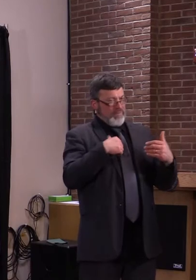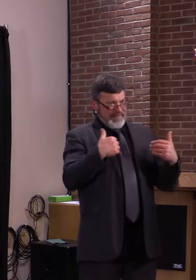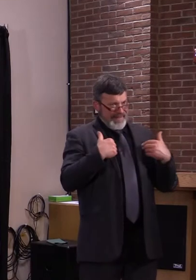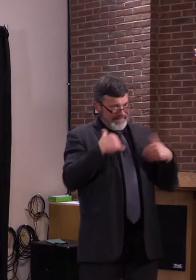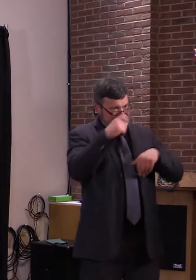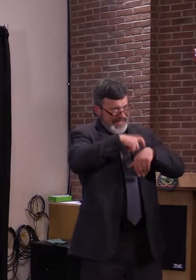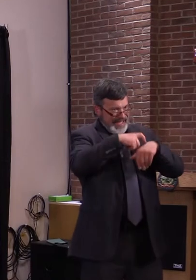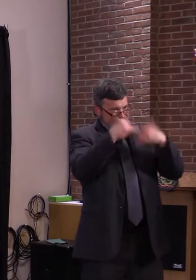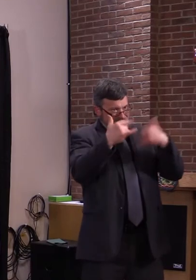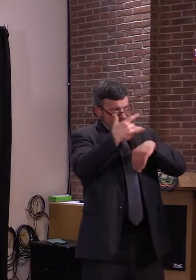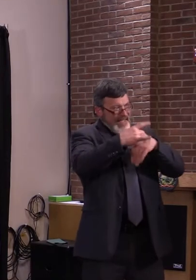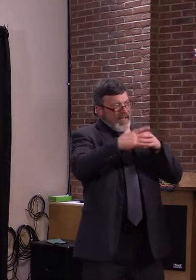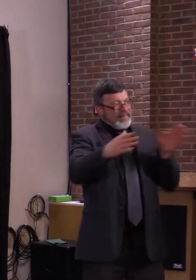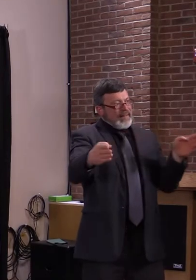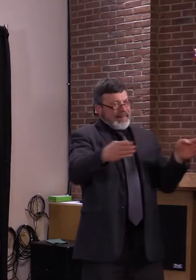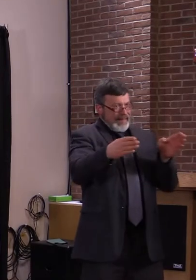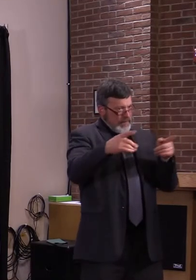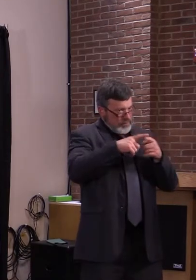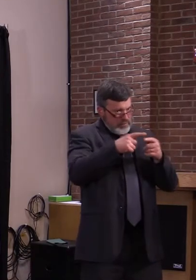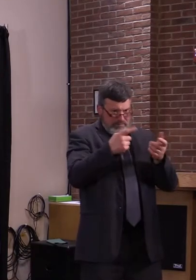a resolution. All right, we'll move to